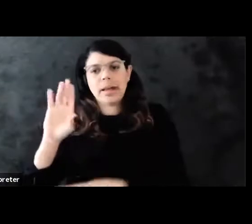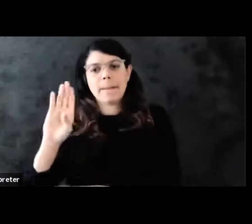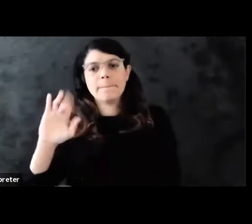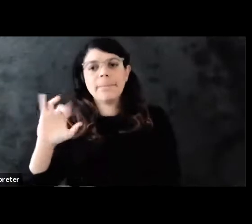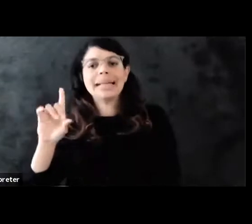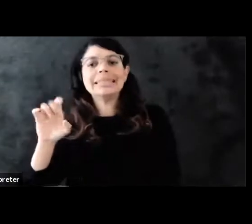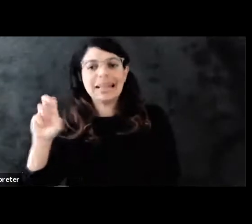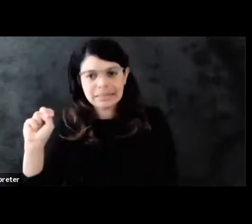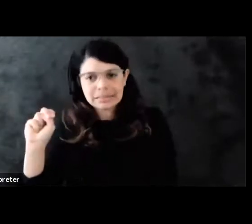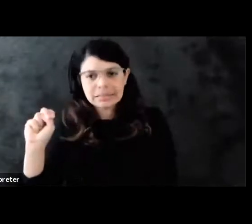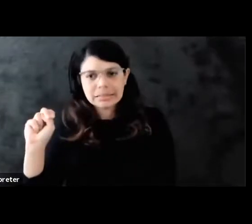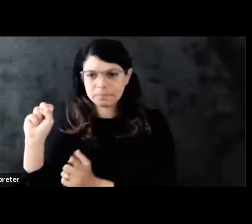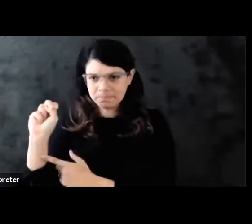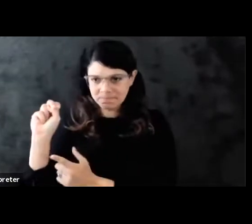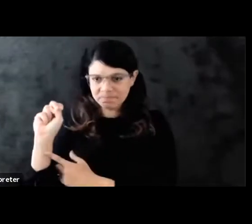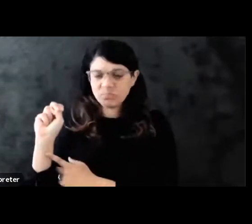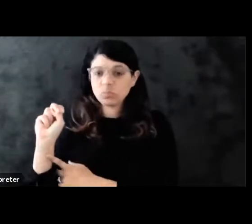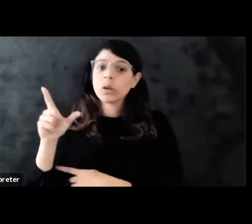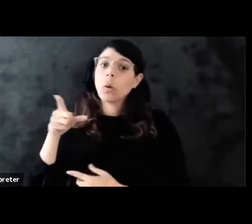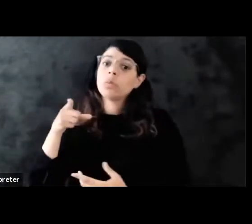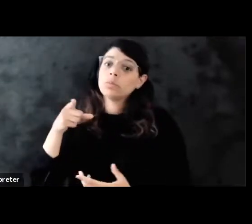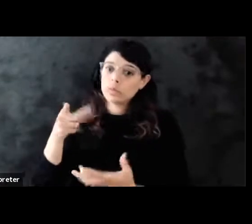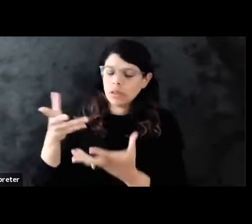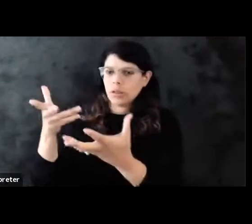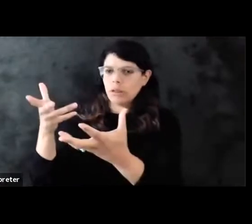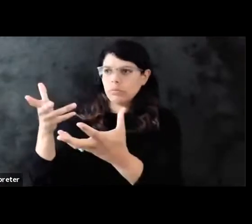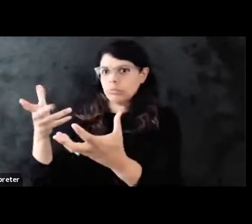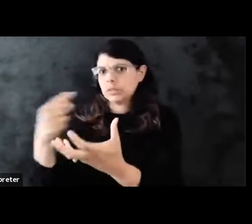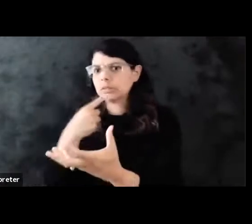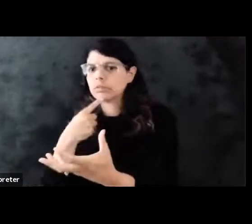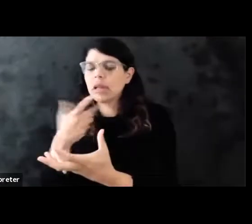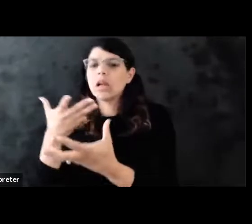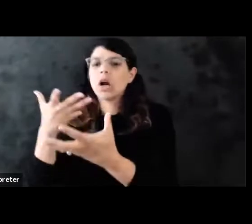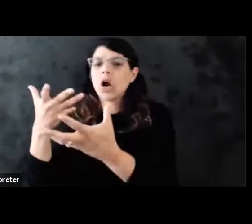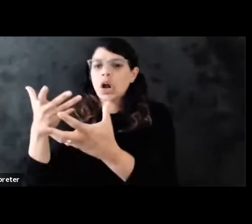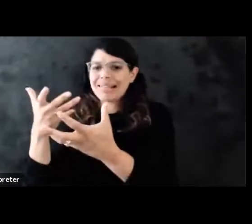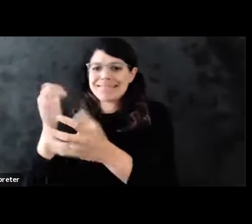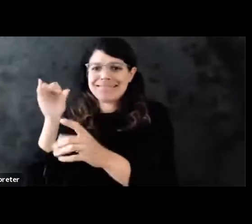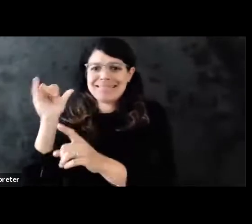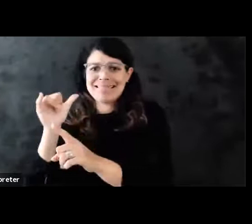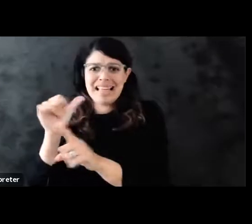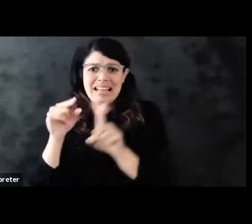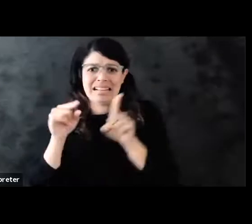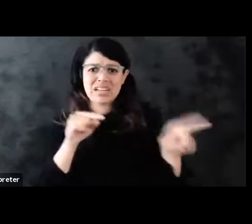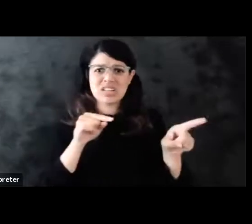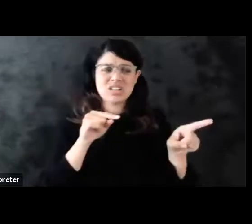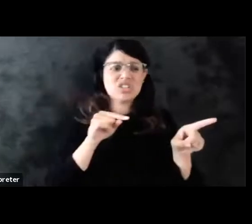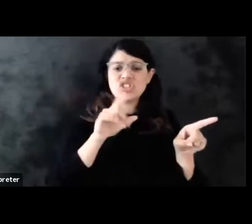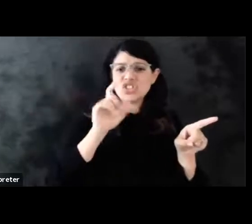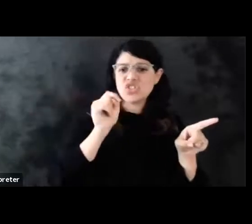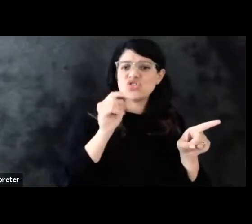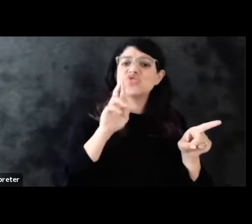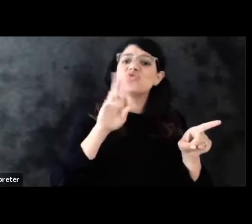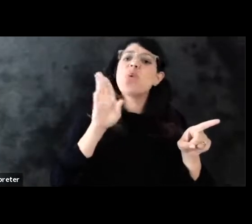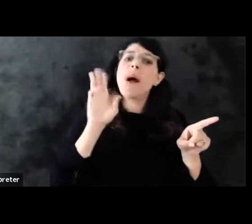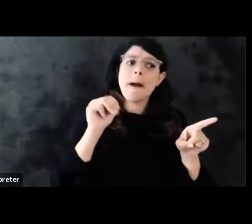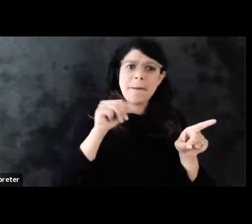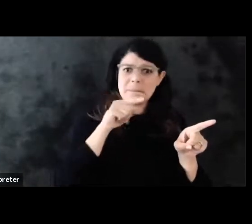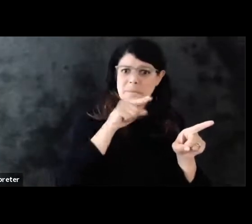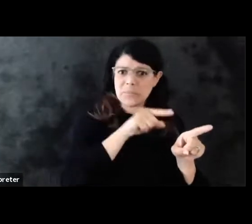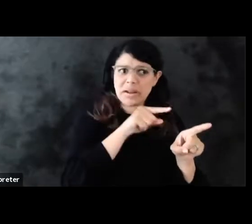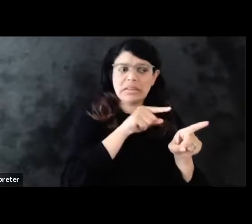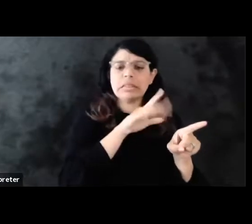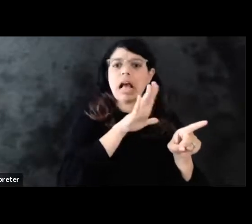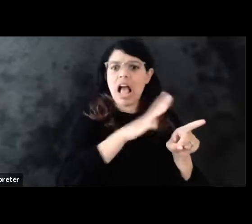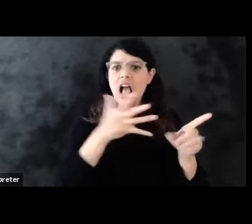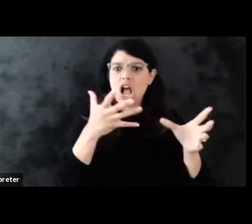he said he wanted to do as president is get back to normal. With all due respect to Biden, yes, he's better off than Trump. I mean, he's a